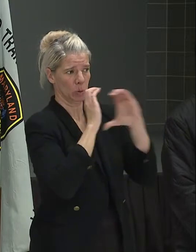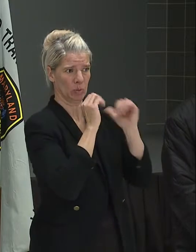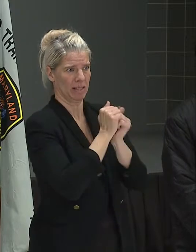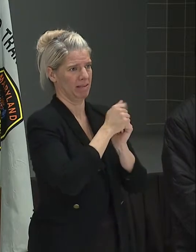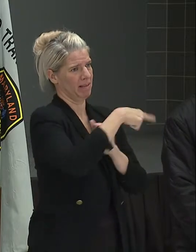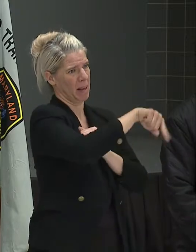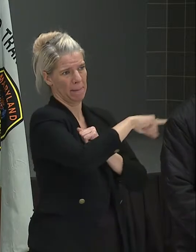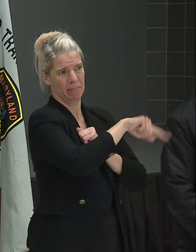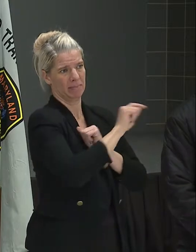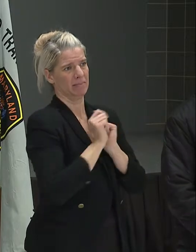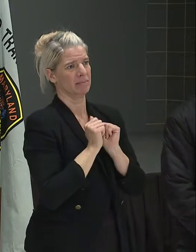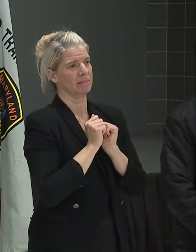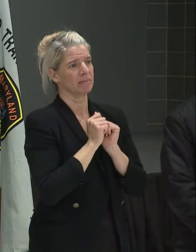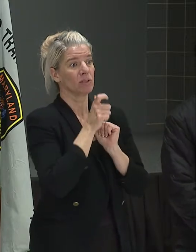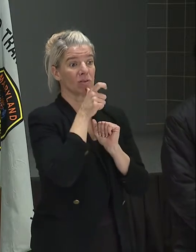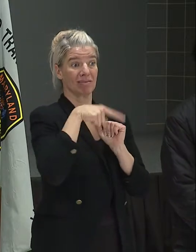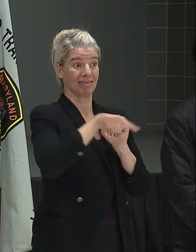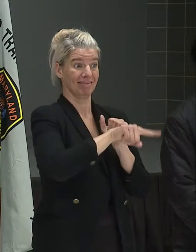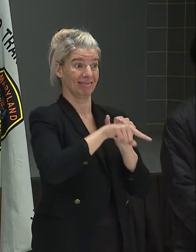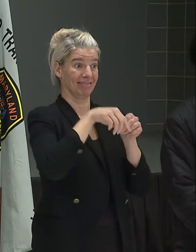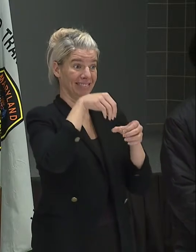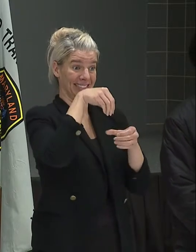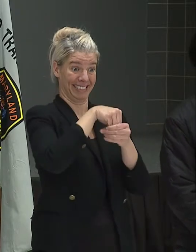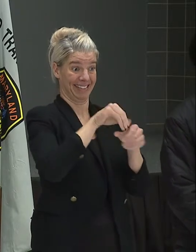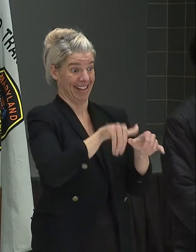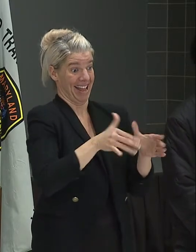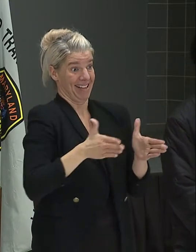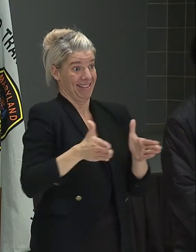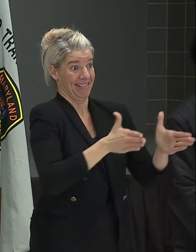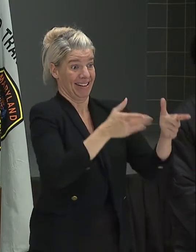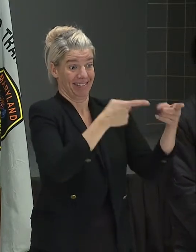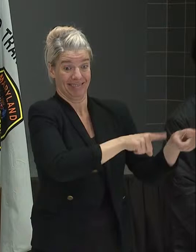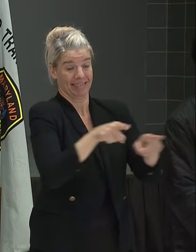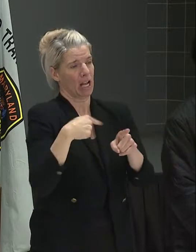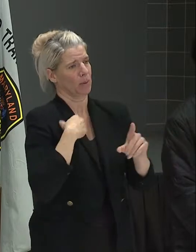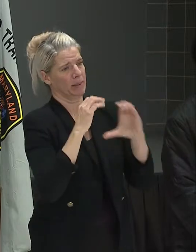else who is within the channel in the moment.